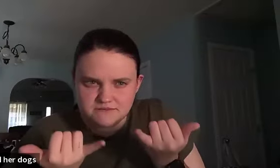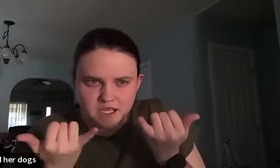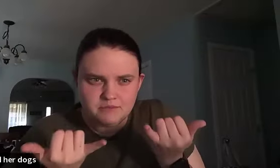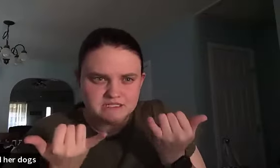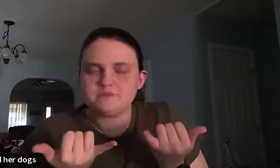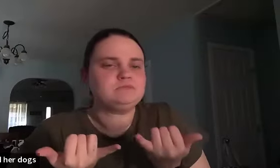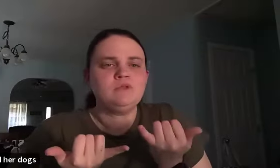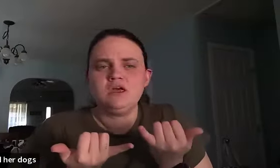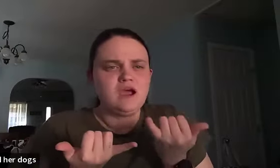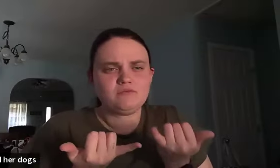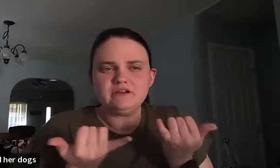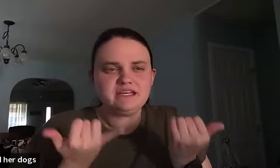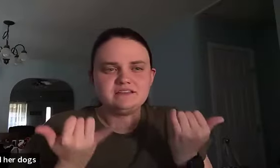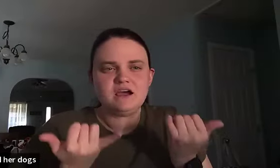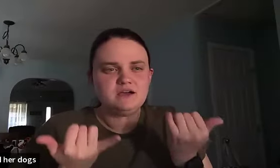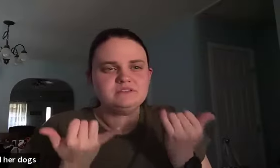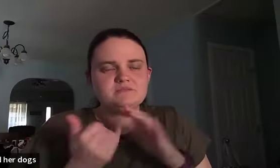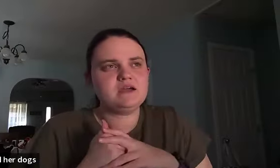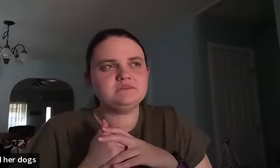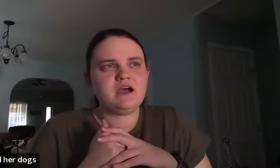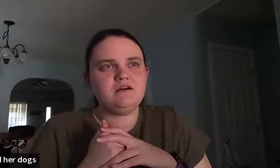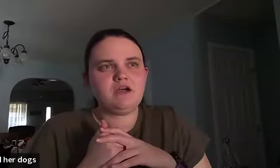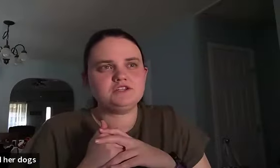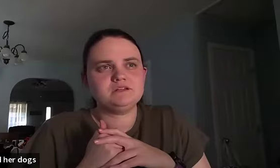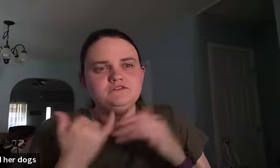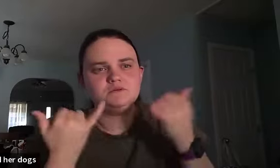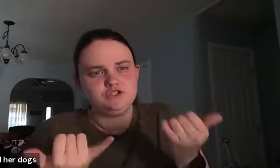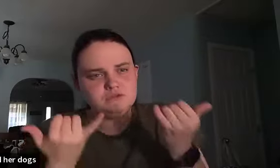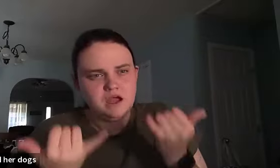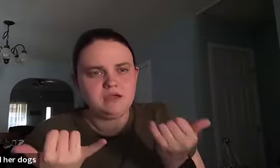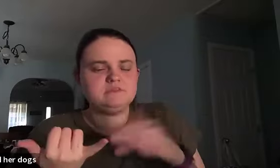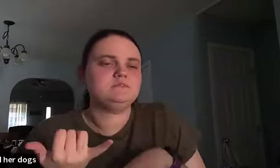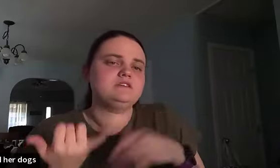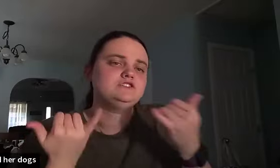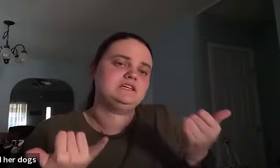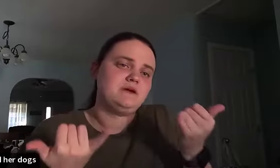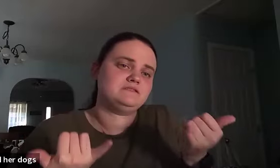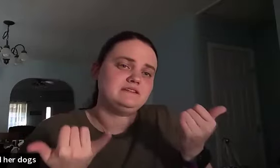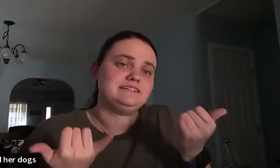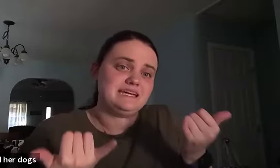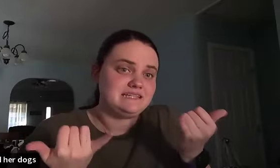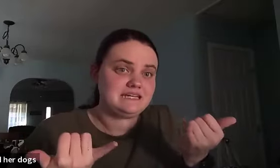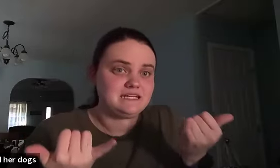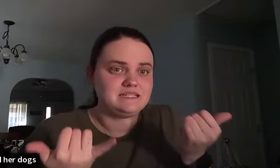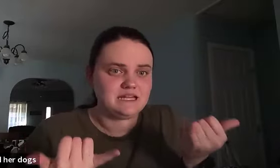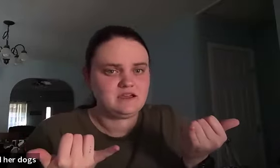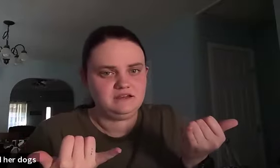specific how many times? Not really. Sometimes I'll catch myself doing it 2 times. Sometimes I'll just keep bouncing like today, today, today, today kind of